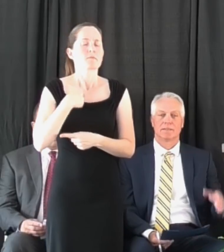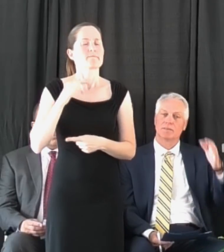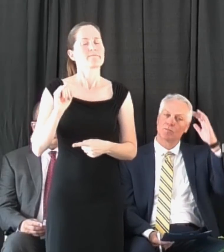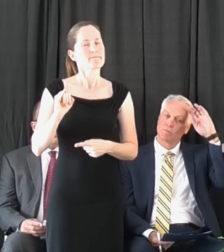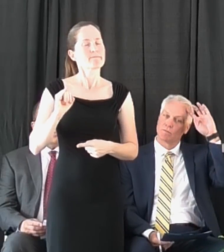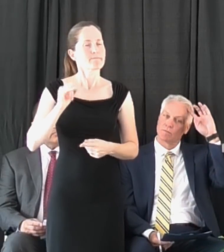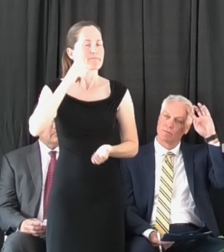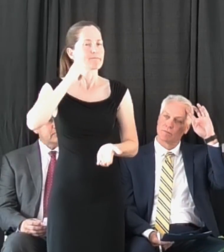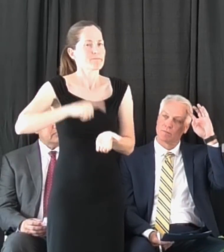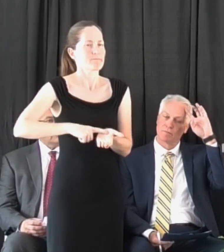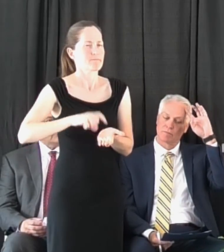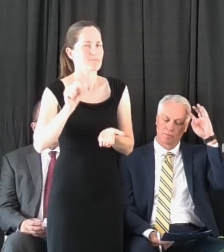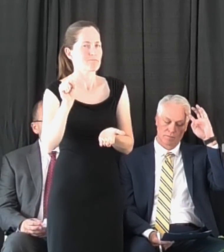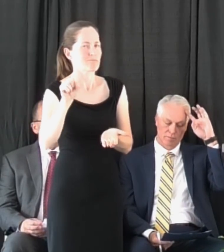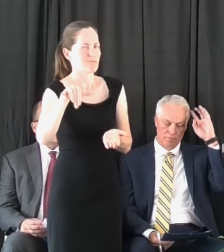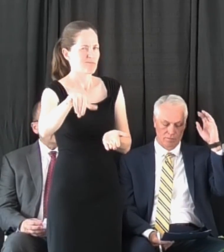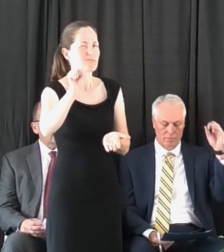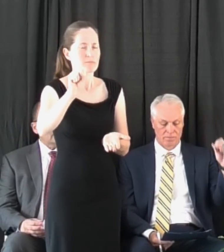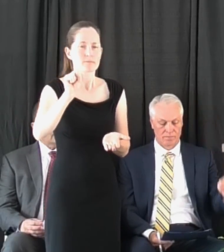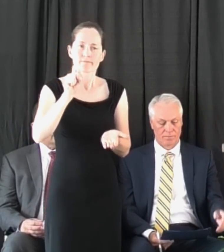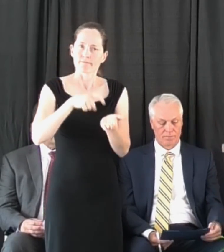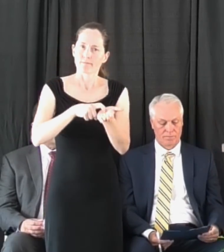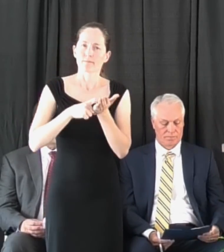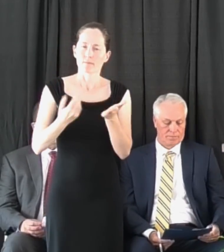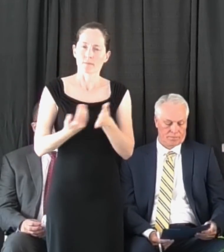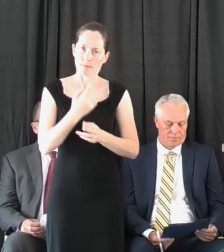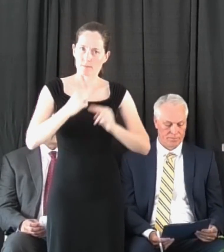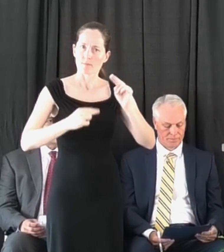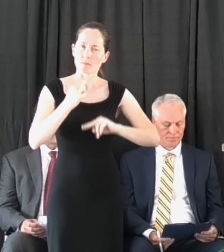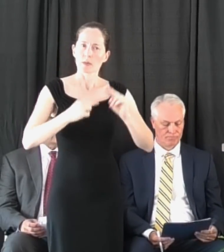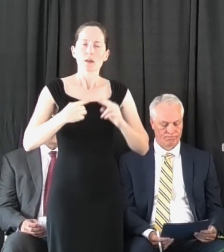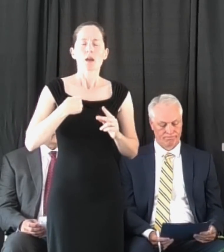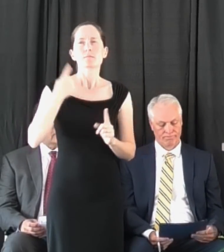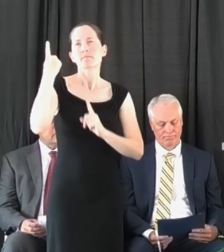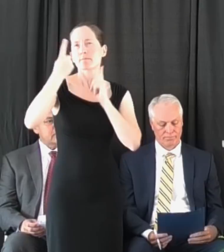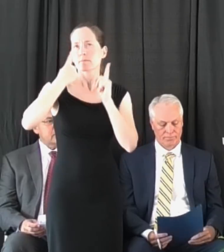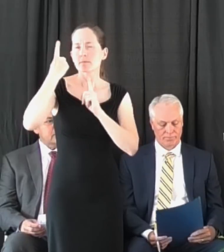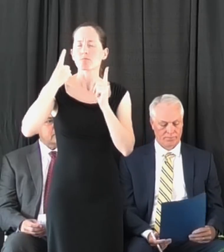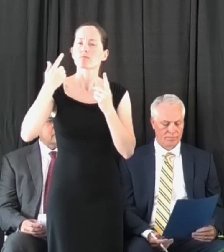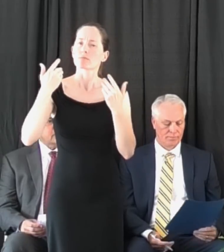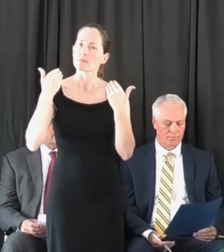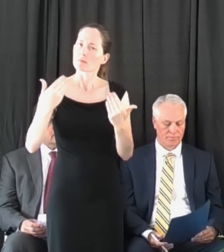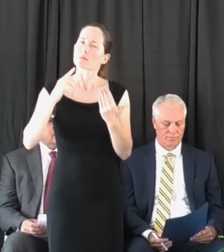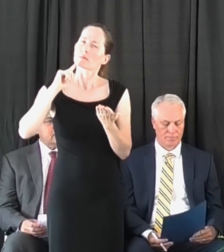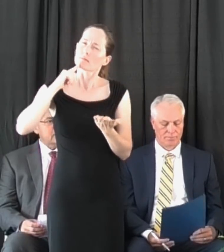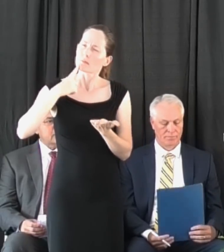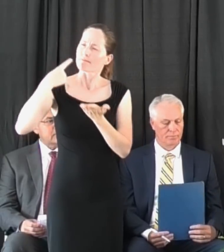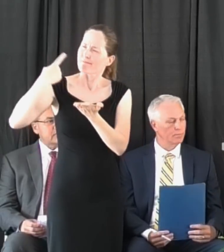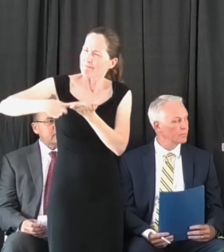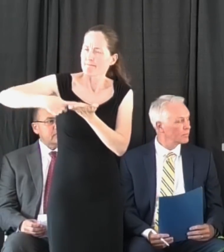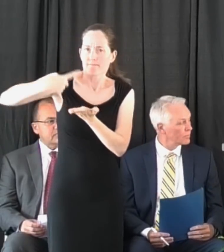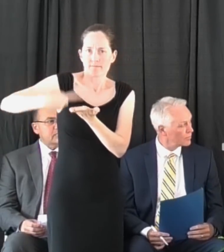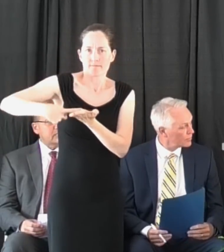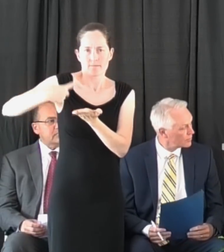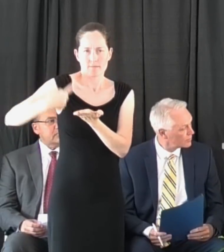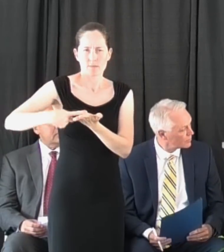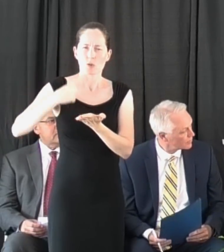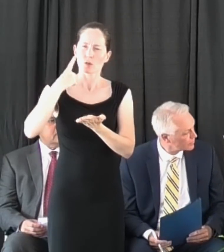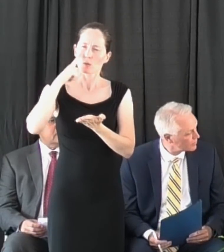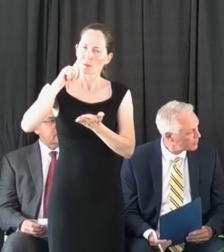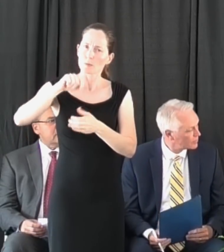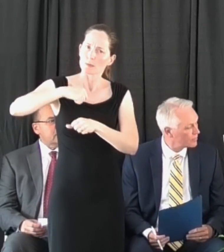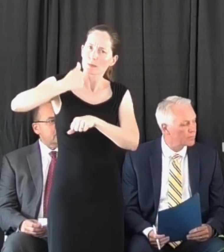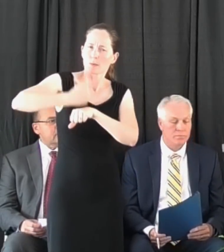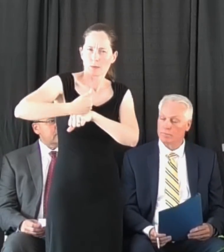the new building, and I considered having serious discussions to realize a new circuit courthouse. The present